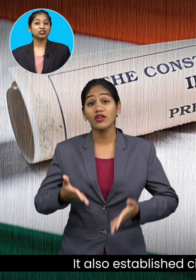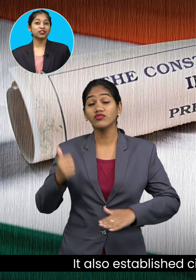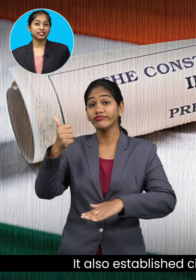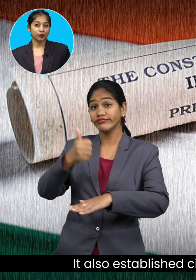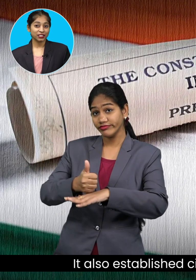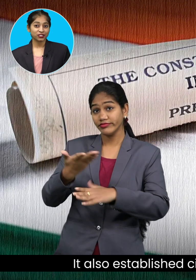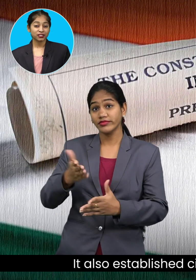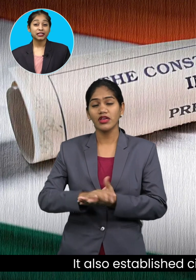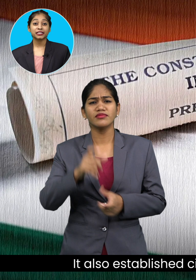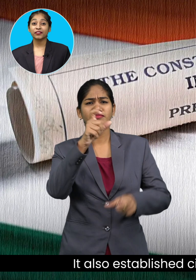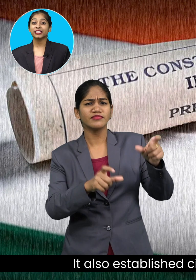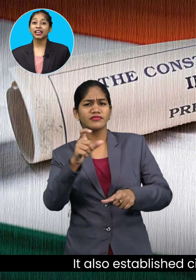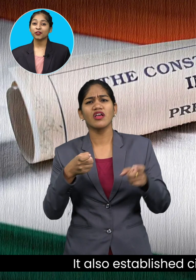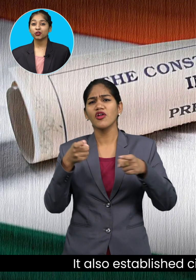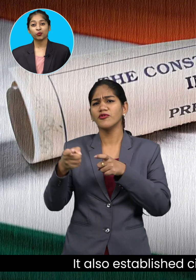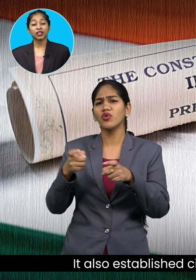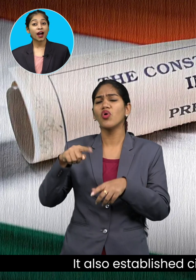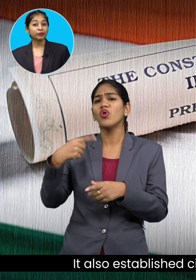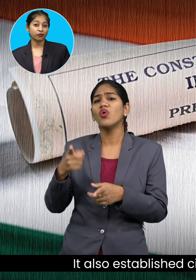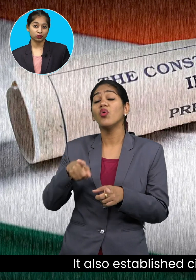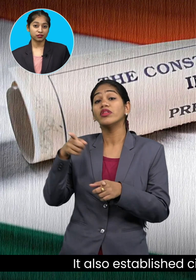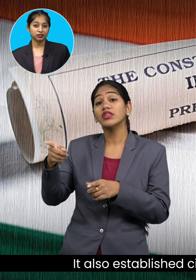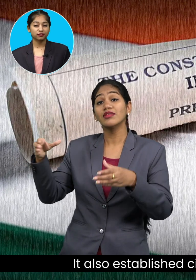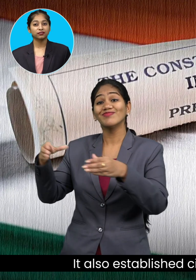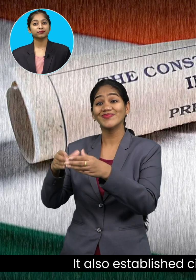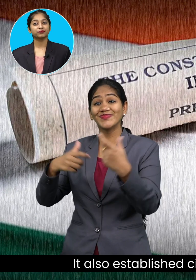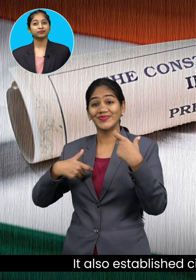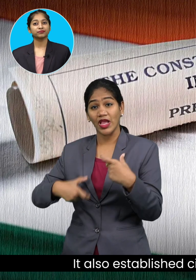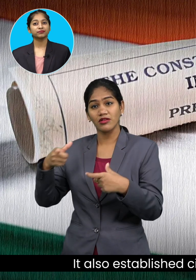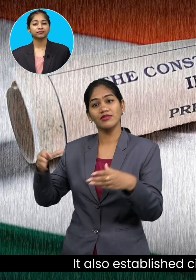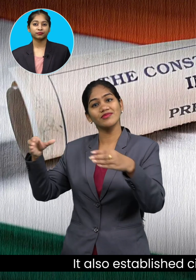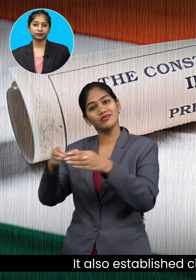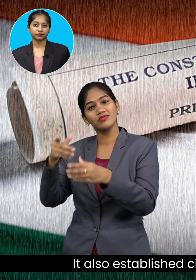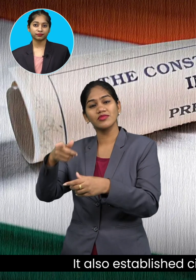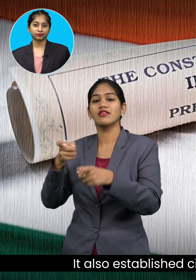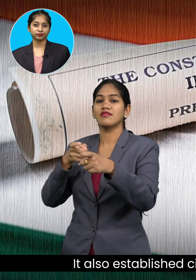It also established civilian control over the armed forces.